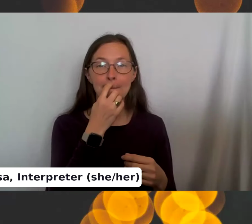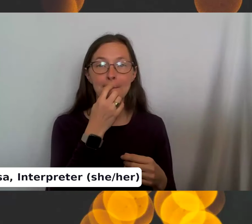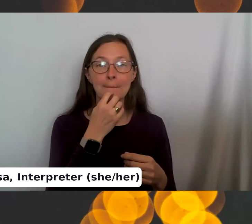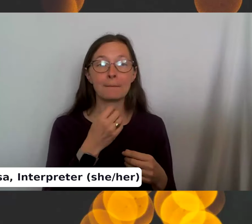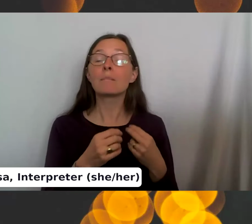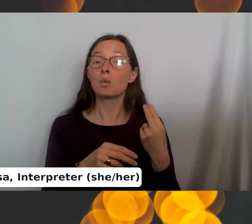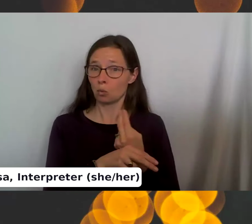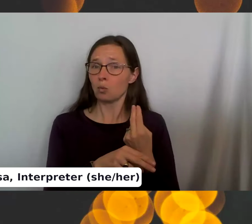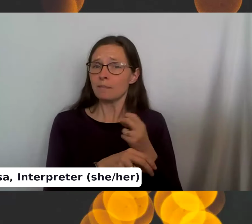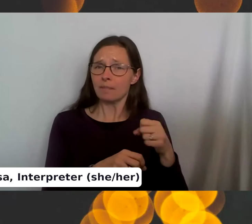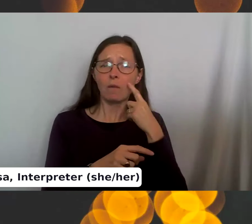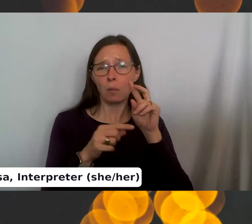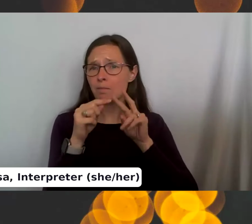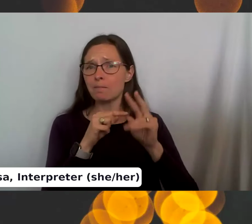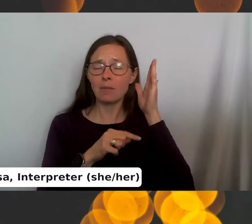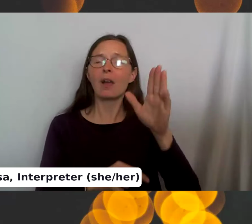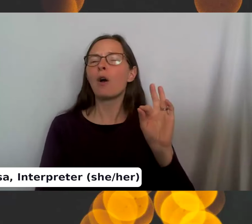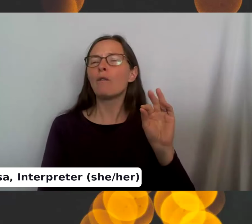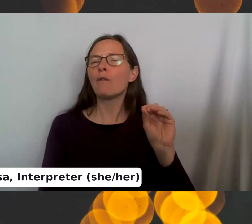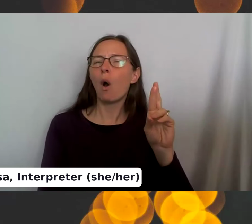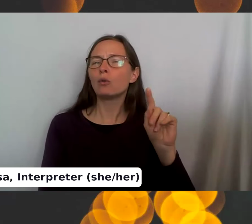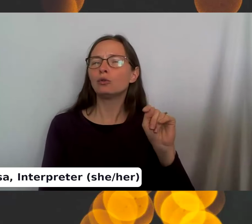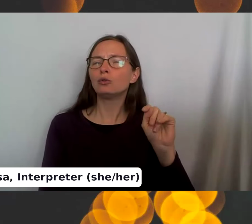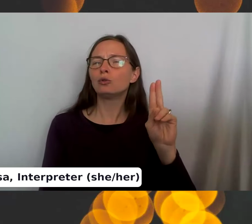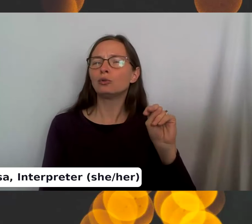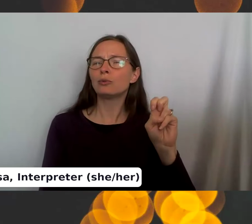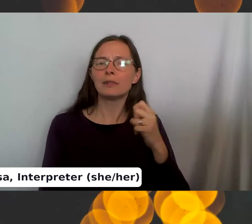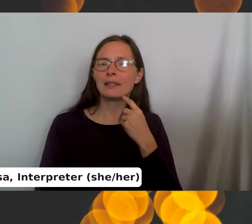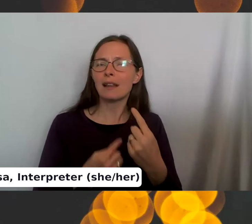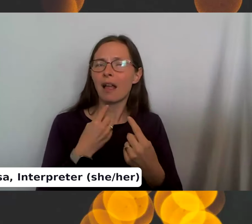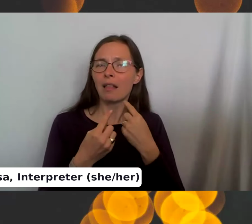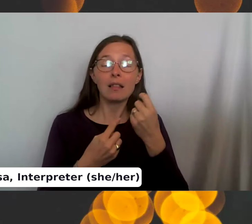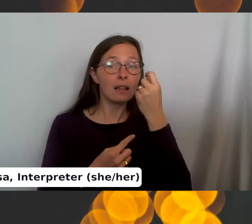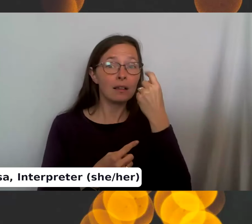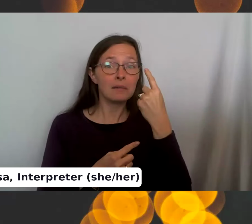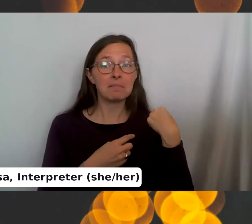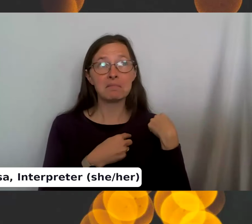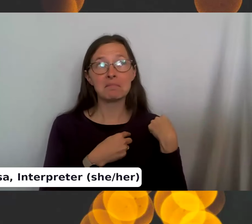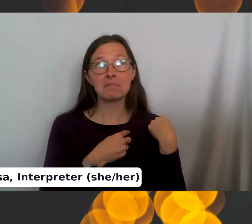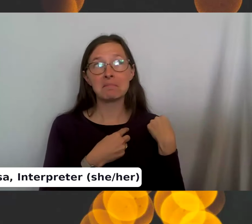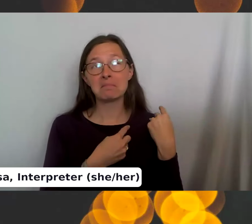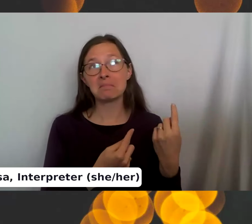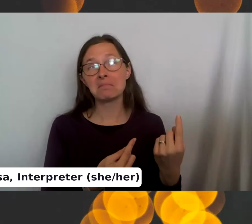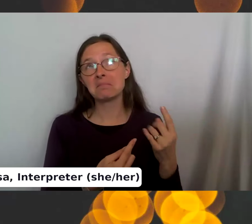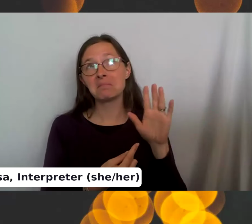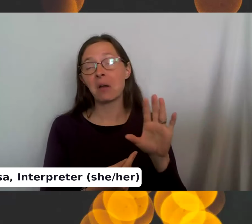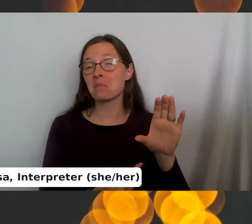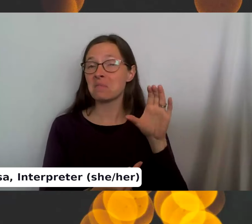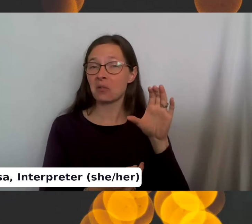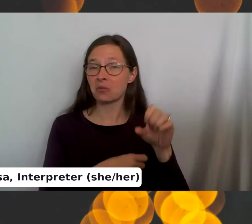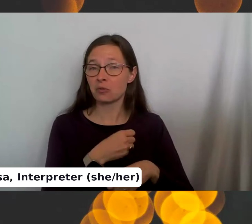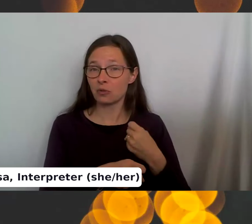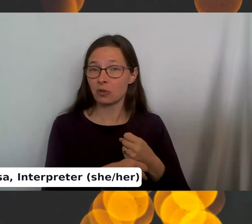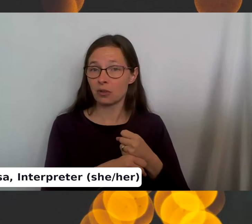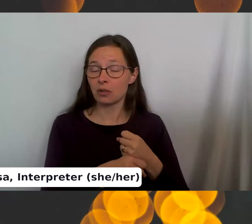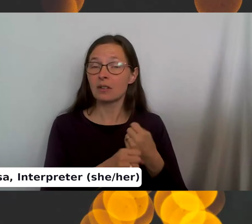is used for fortune telling to this day. But I would say in the past, maybe century, it has come to